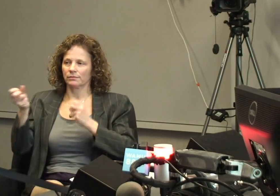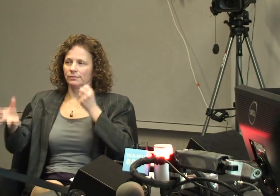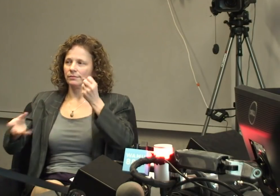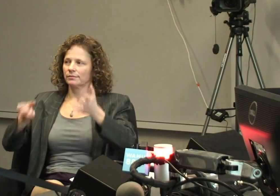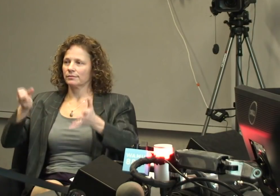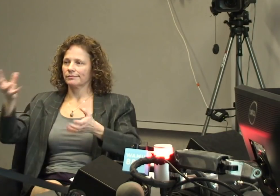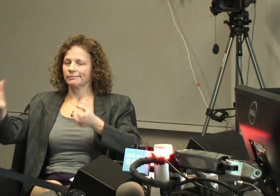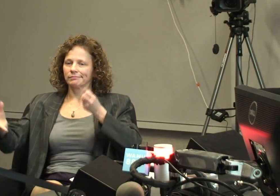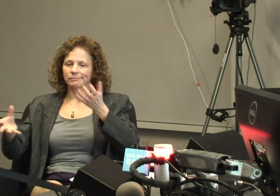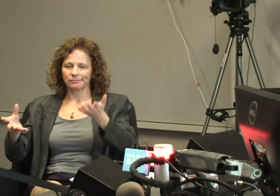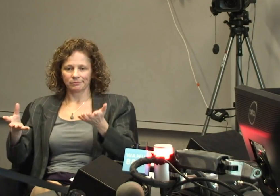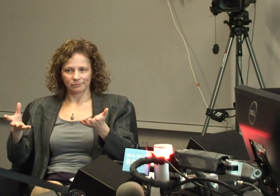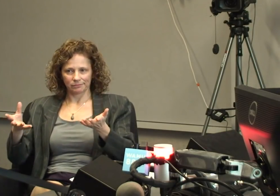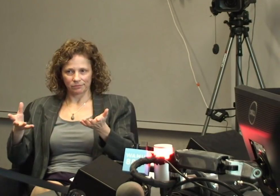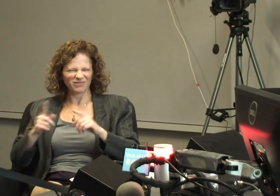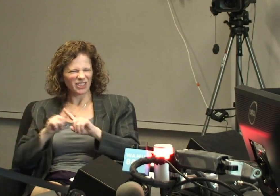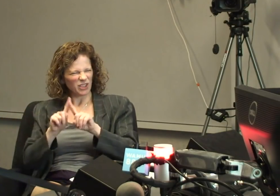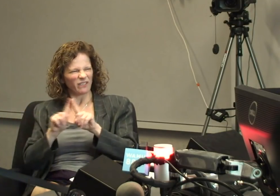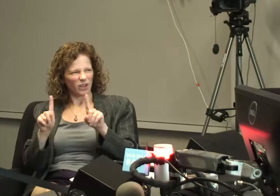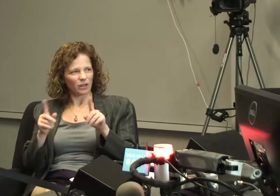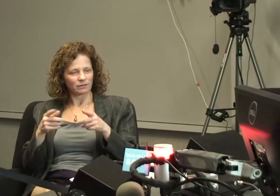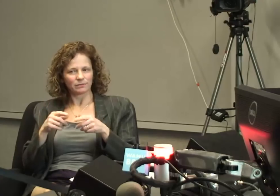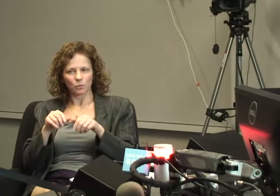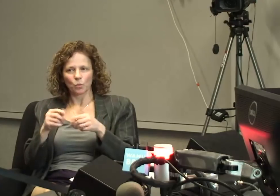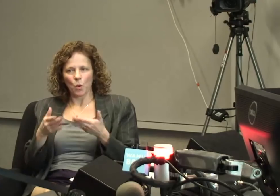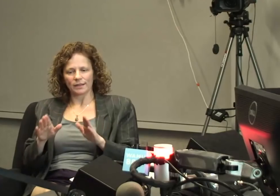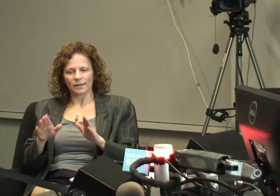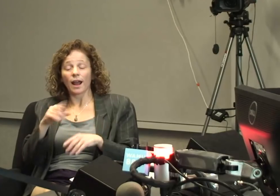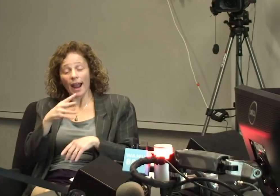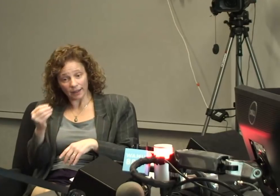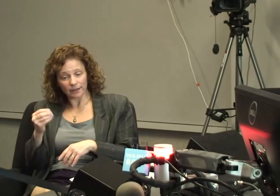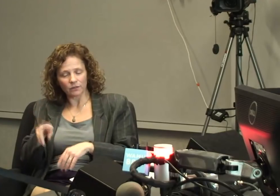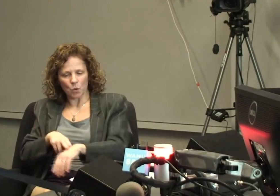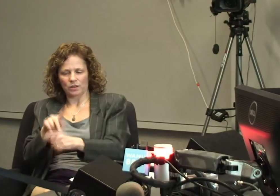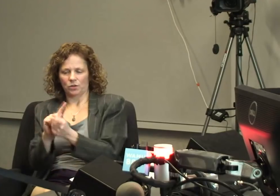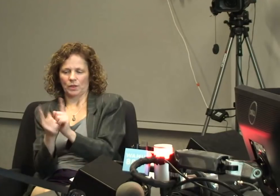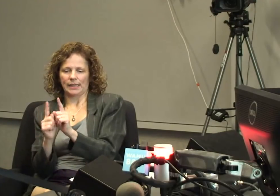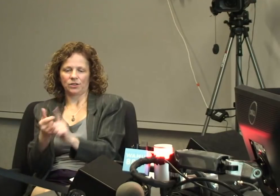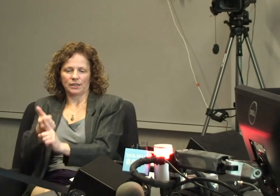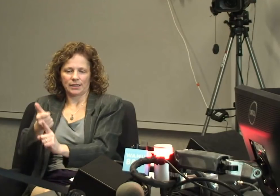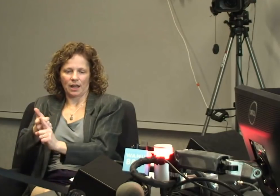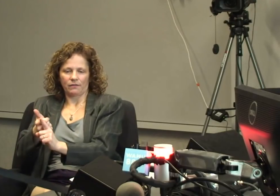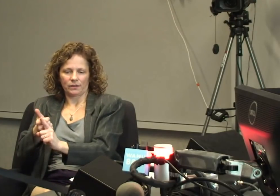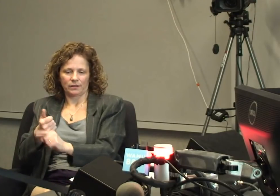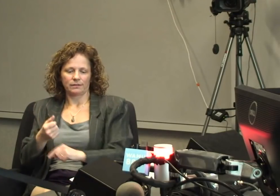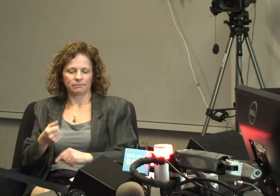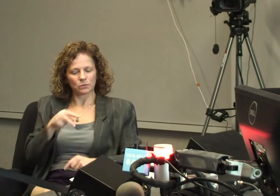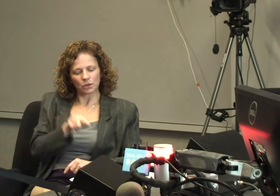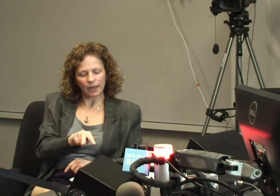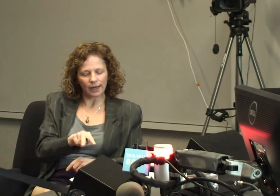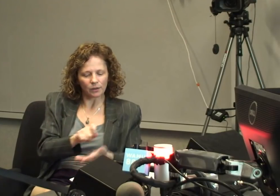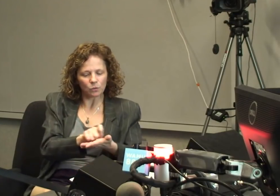on stage and gets the message fed to them in American Sign Language and they reproduce that for the audience. So there are a number of ways that deaf interpreters are used.